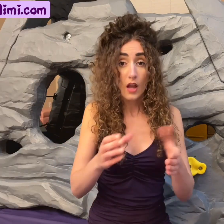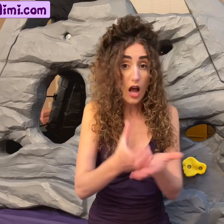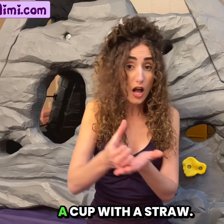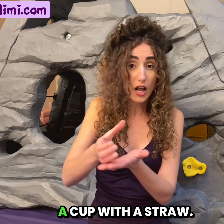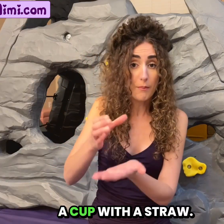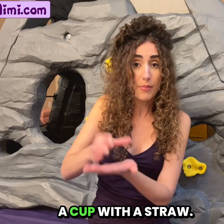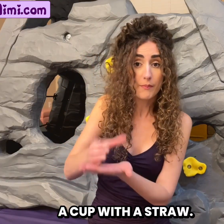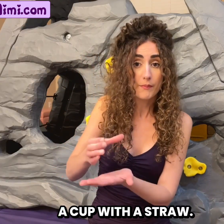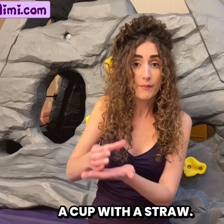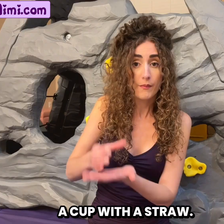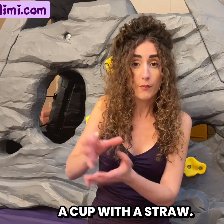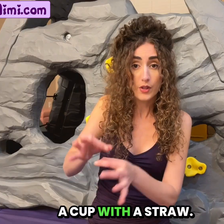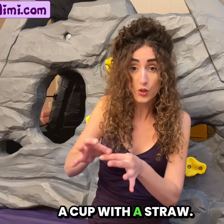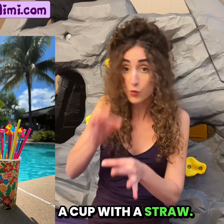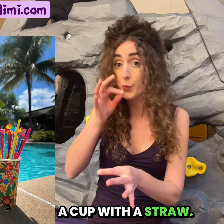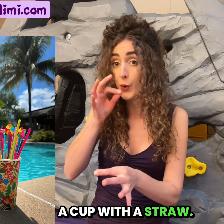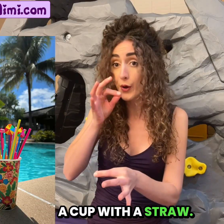A cup with a straw.